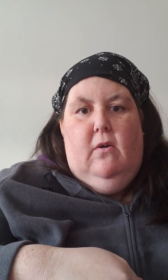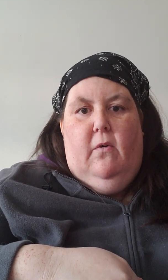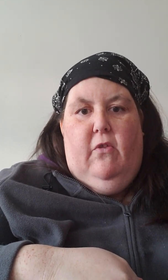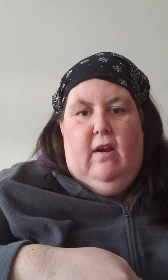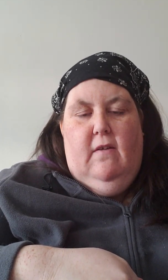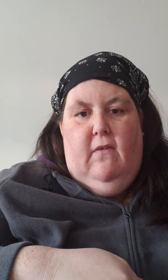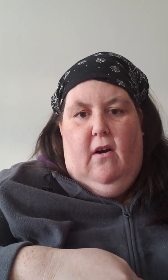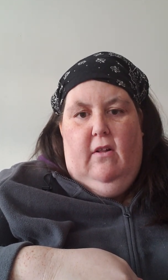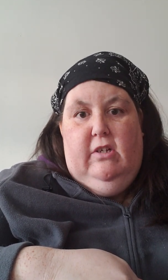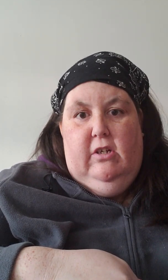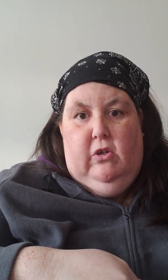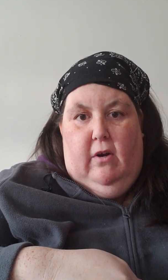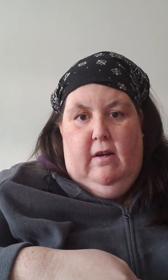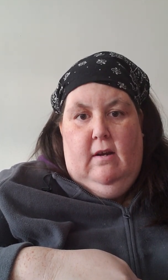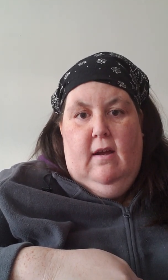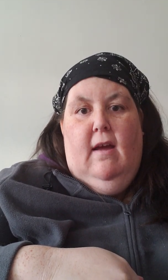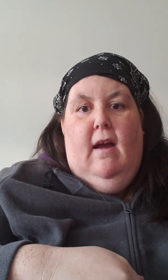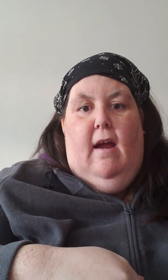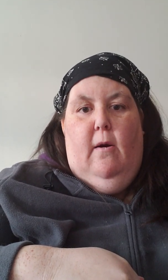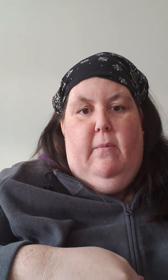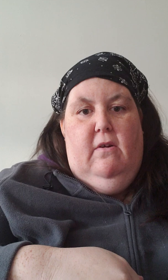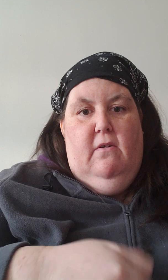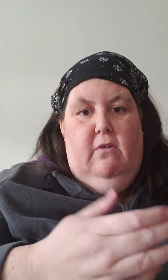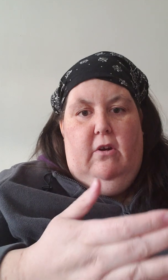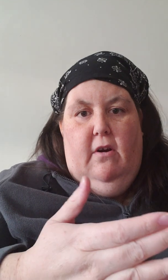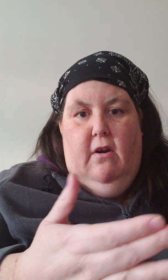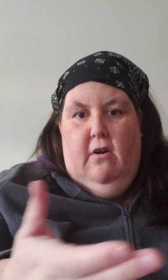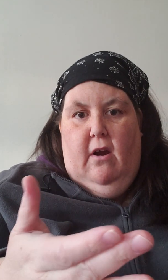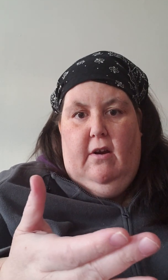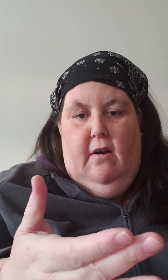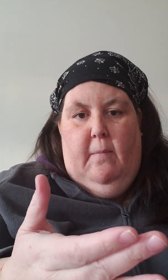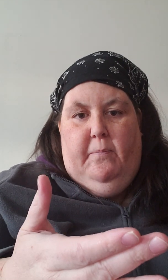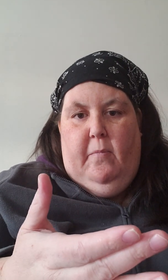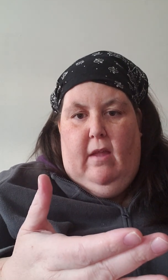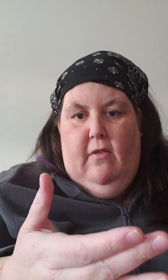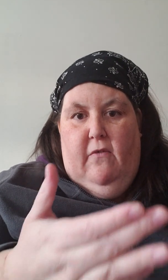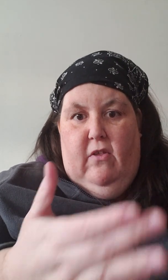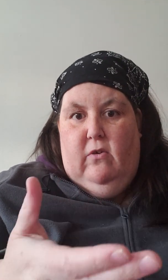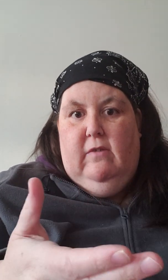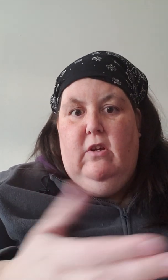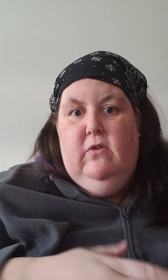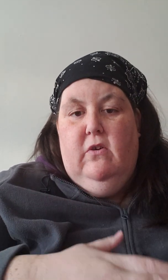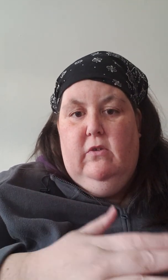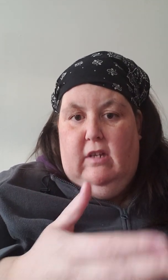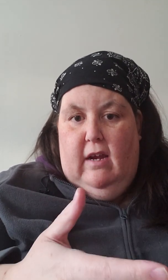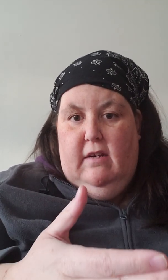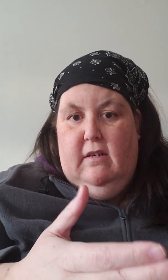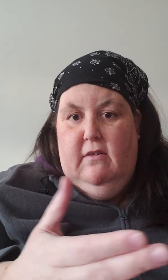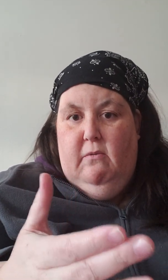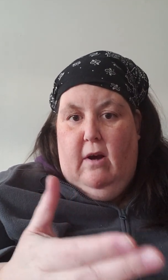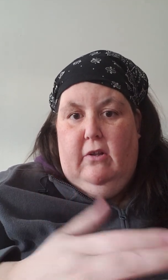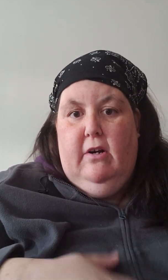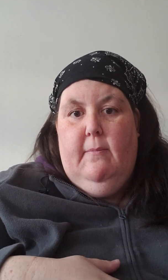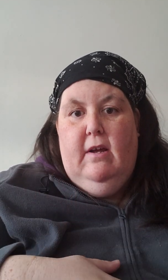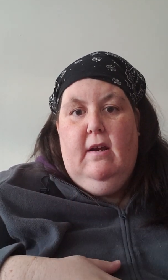So thank you for all to join. I hope you for those of you who stayed to want to learn a bit,